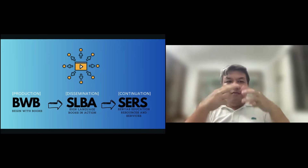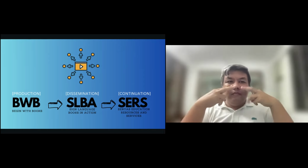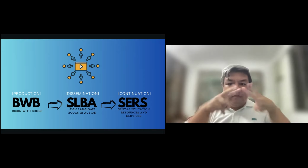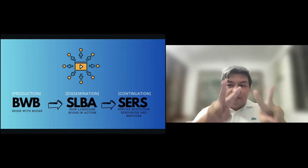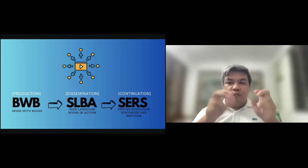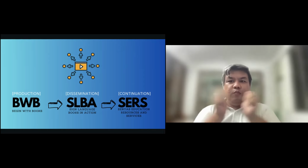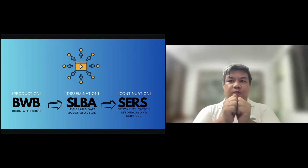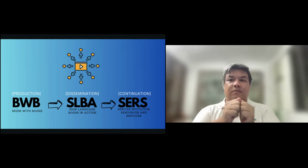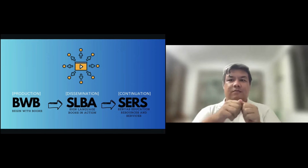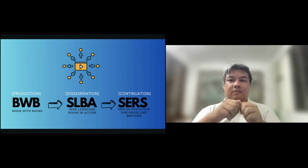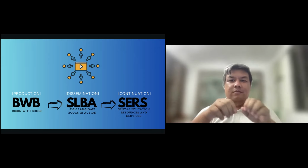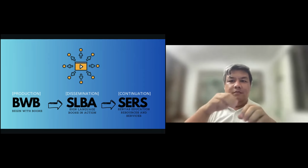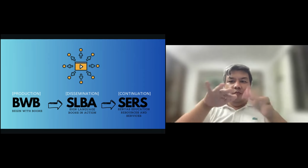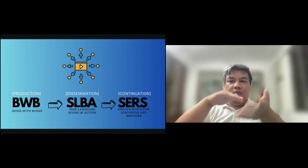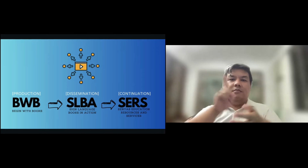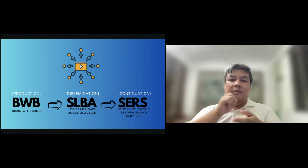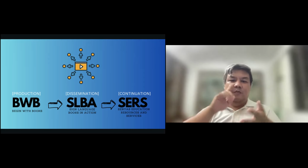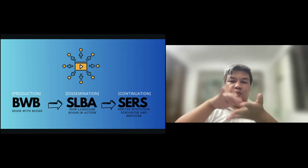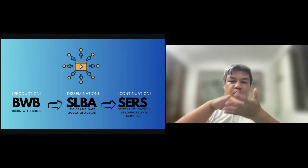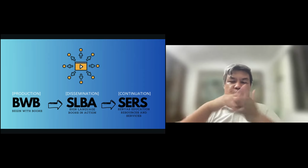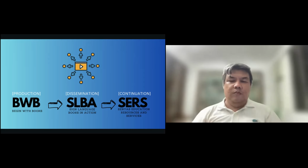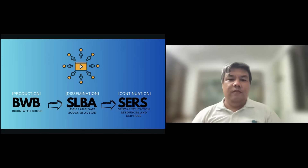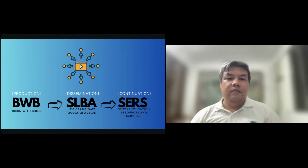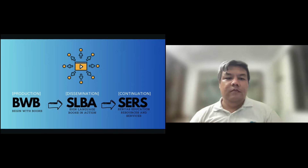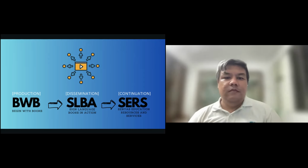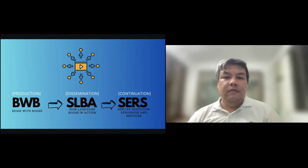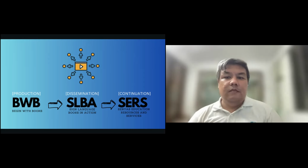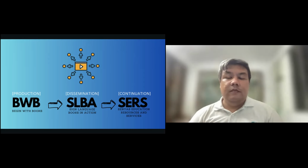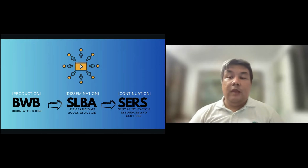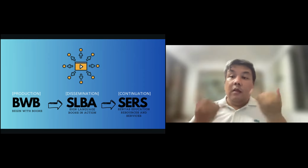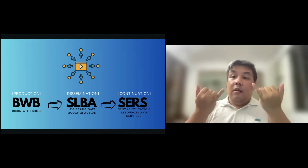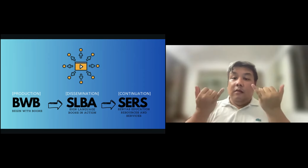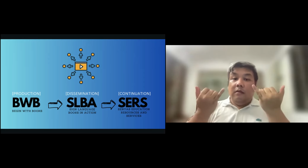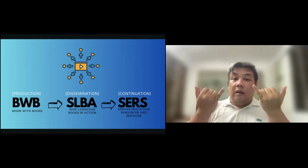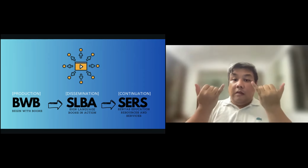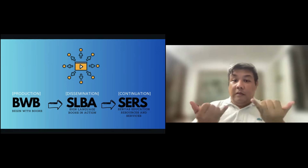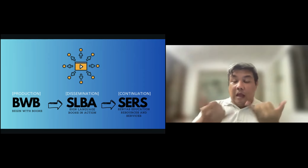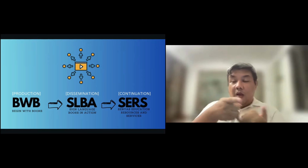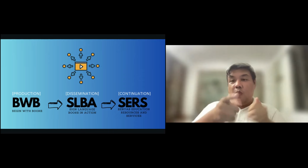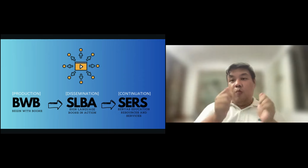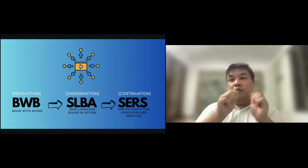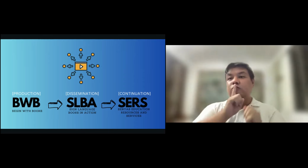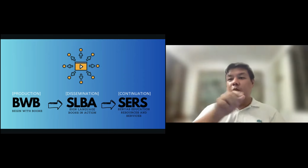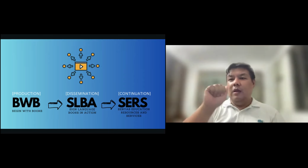that they can use in their rooms, and then learn all